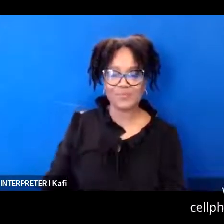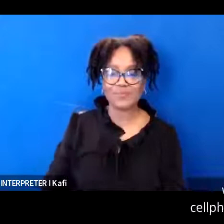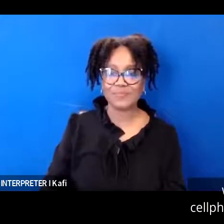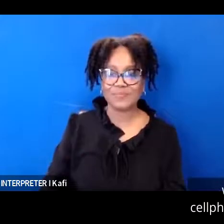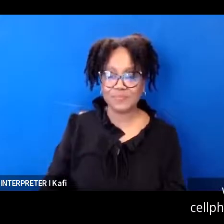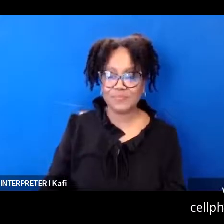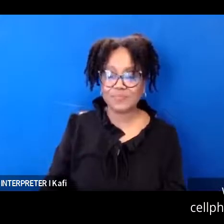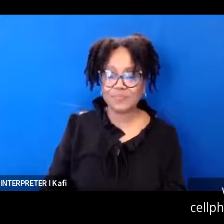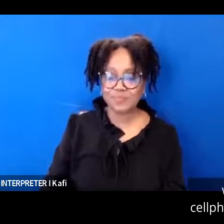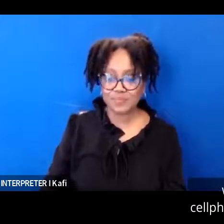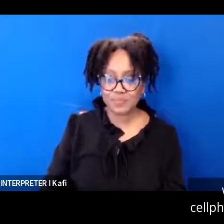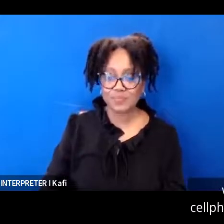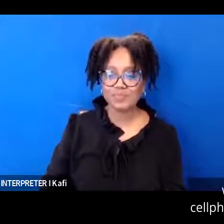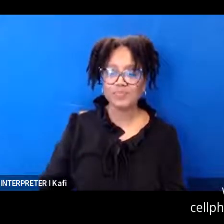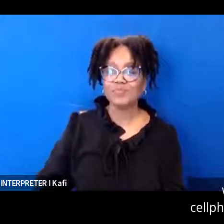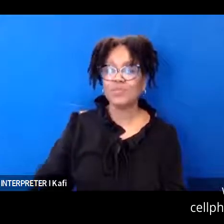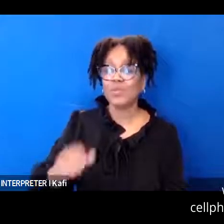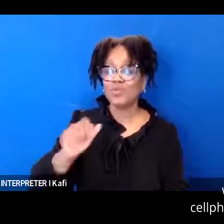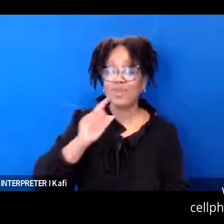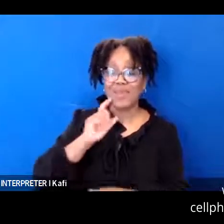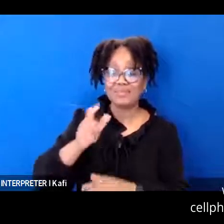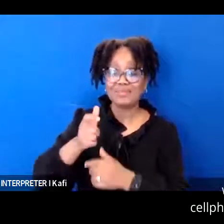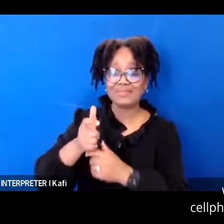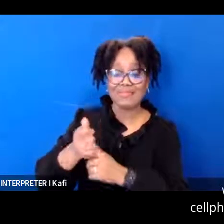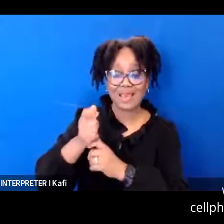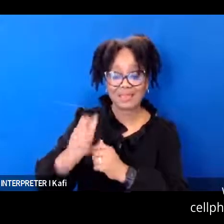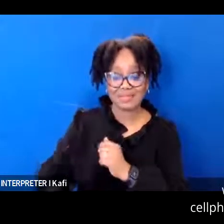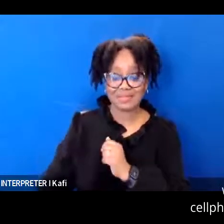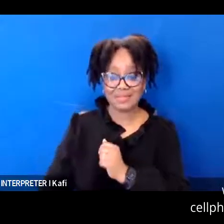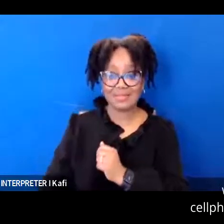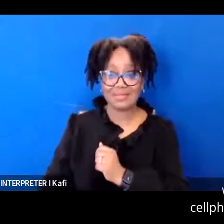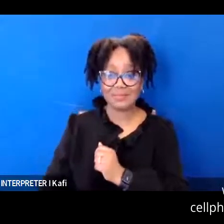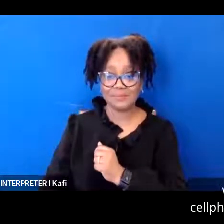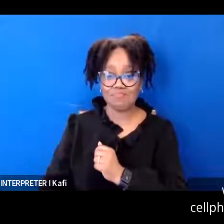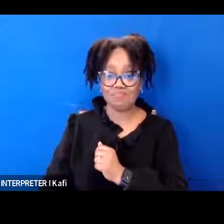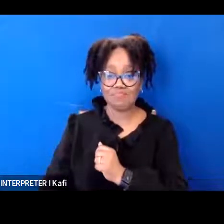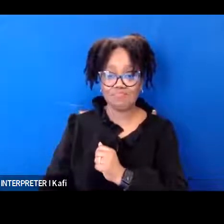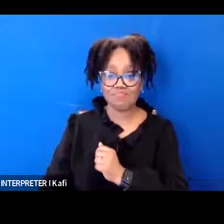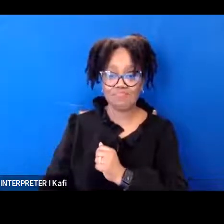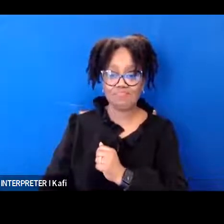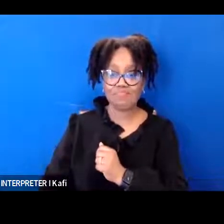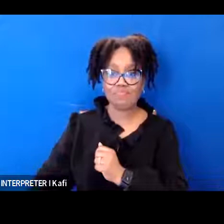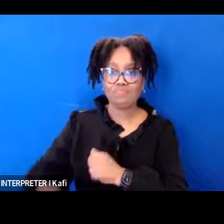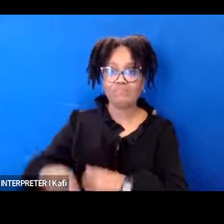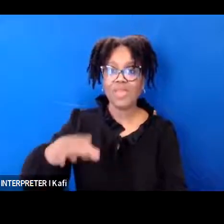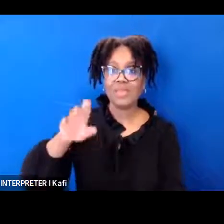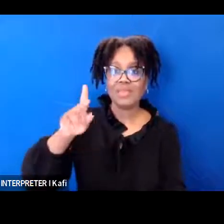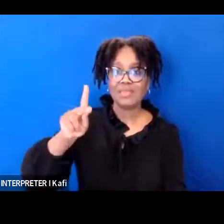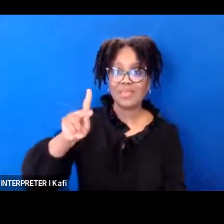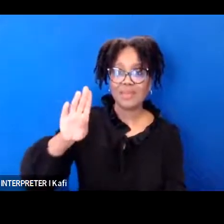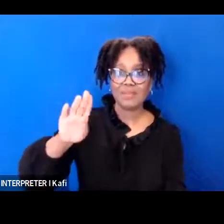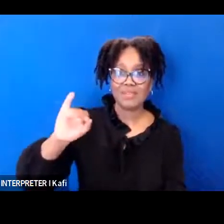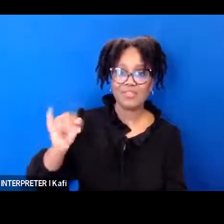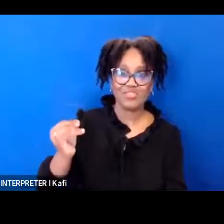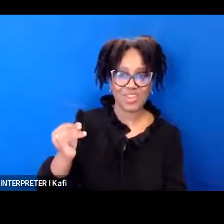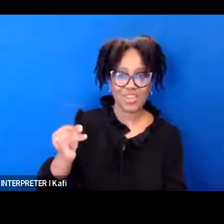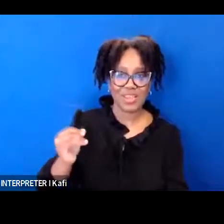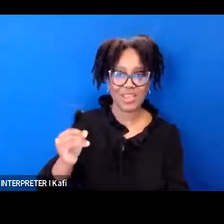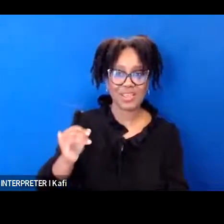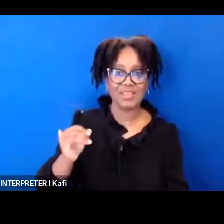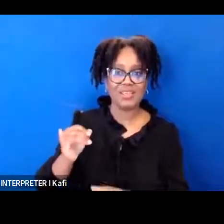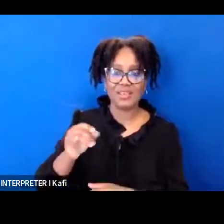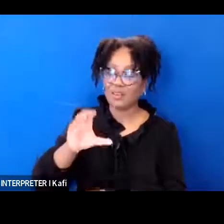with no spaces to the cell phone number two zero two six three zero two